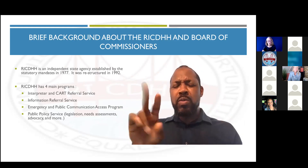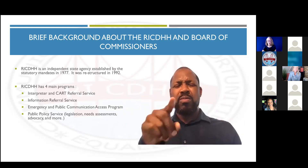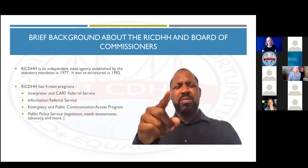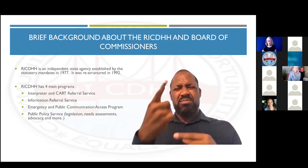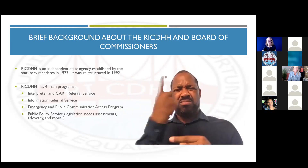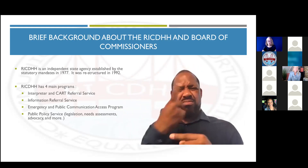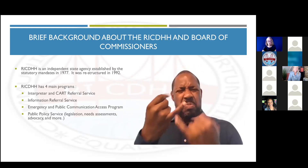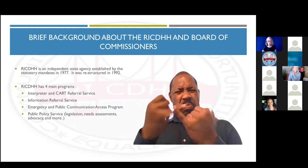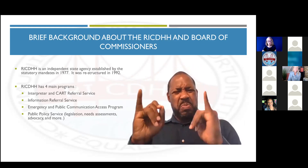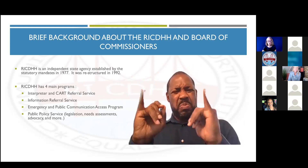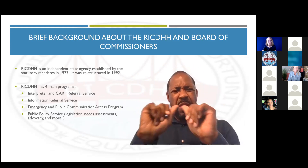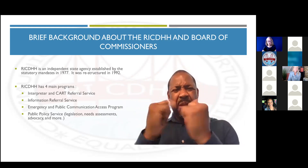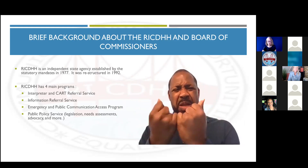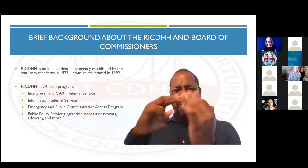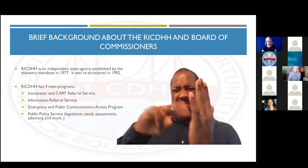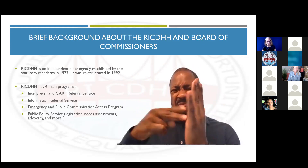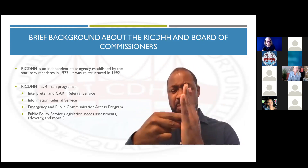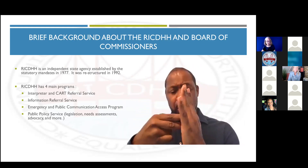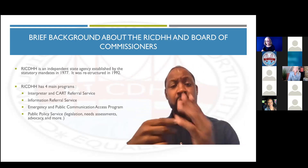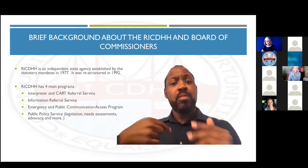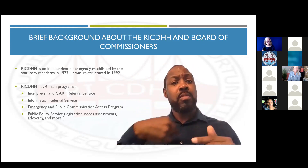And the organization was restructured in 1992.